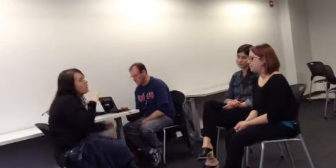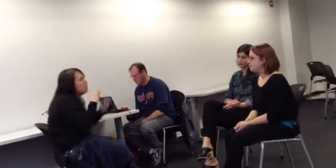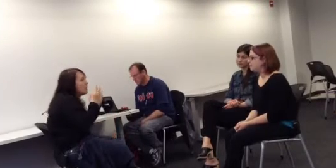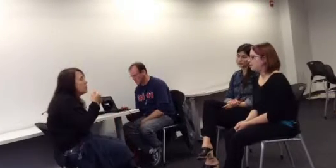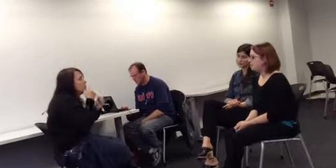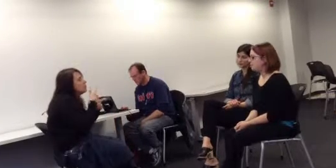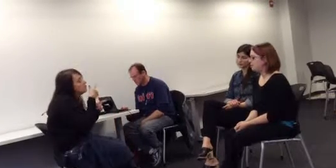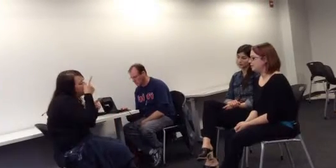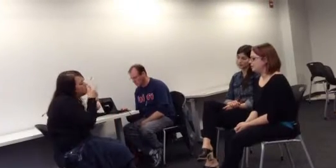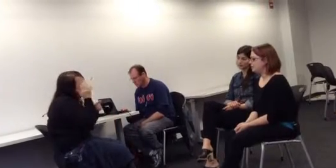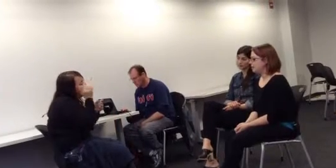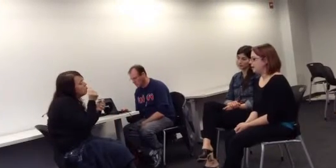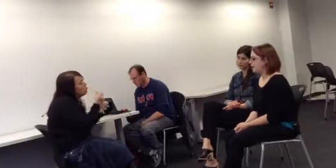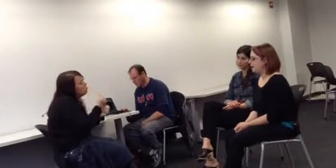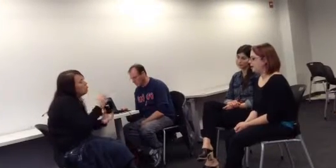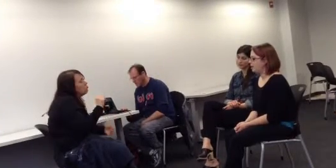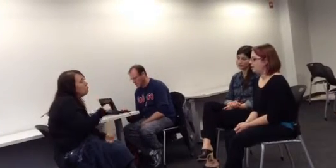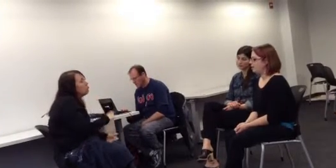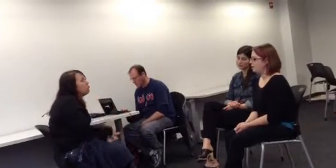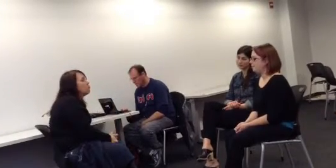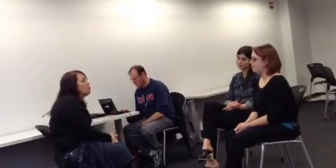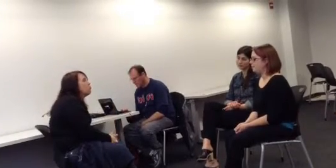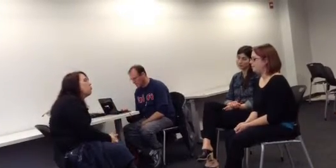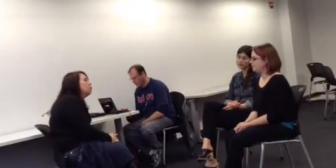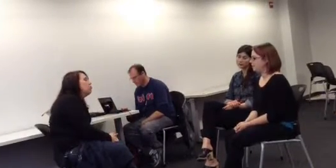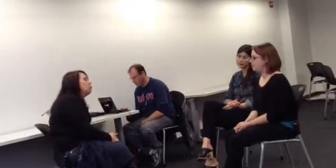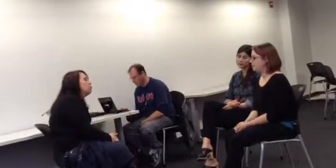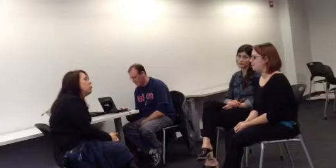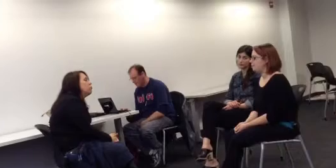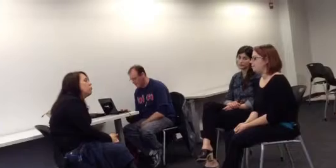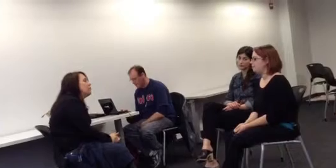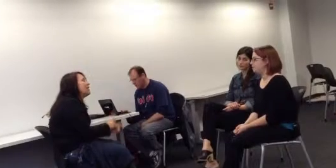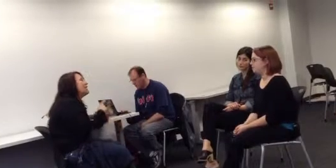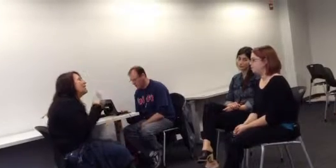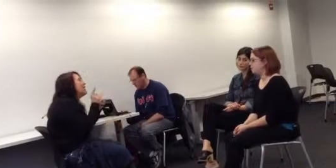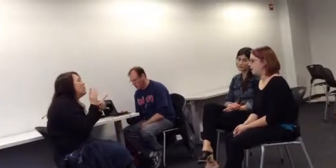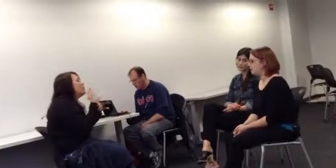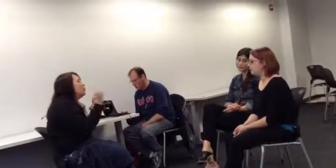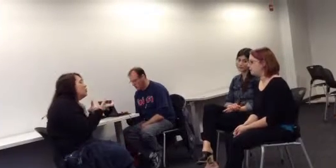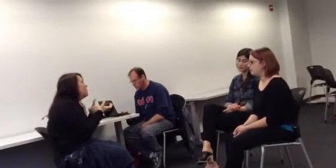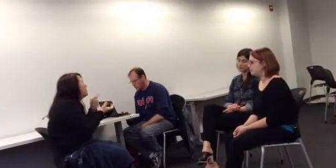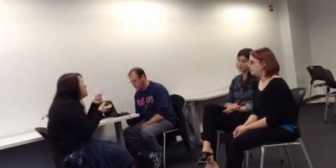My mom signs pretty well, and my dad signs okay, and my brother and sister both sign.